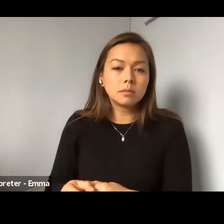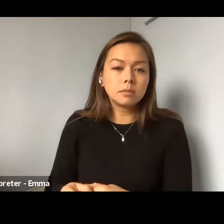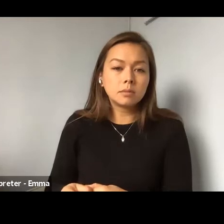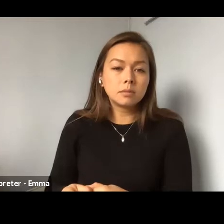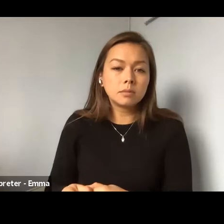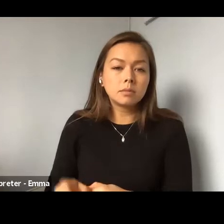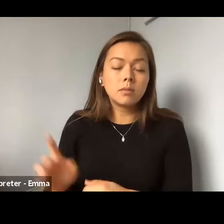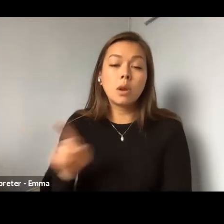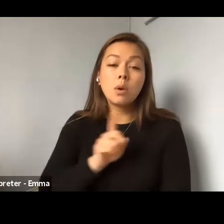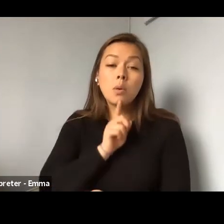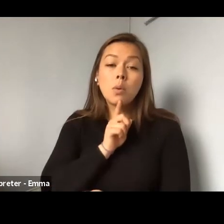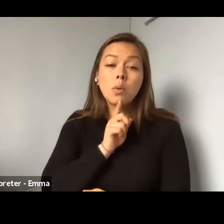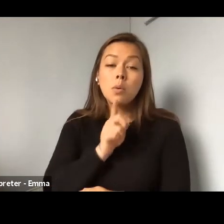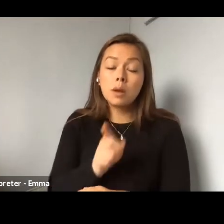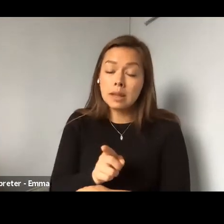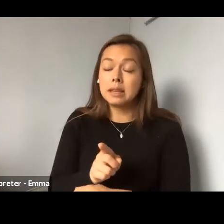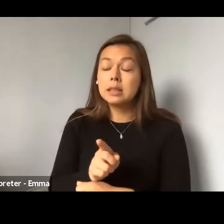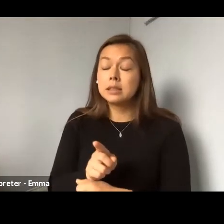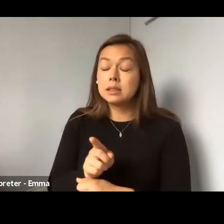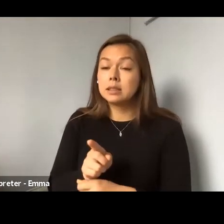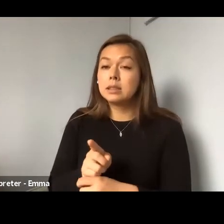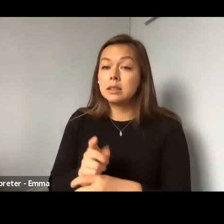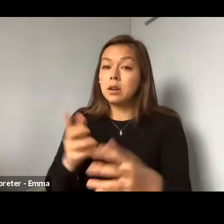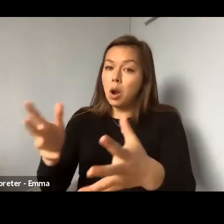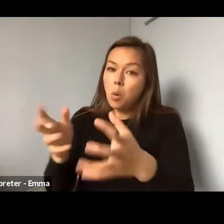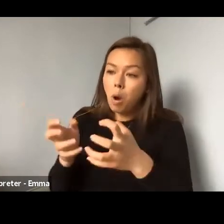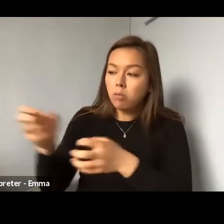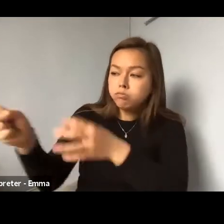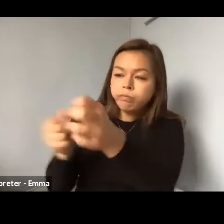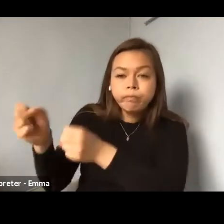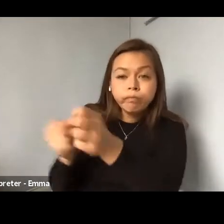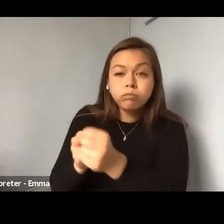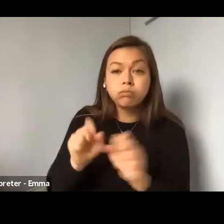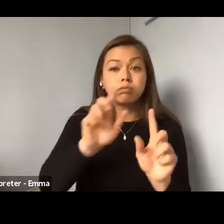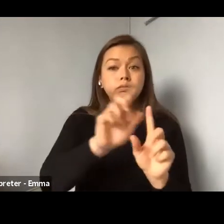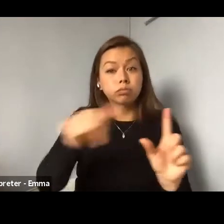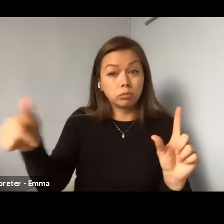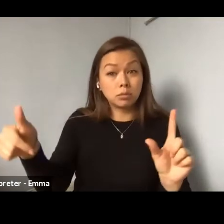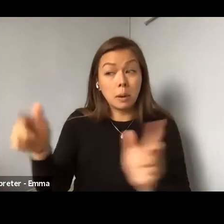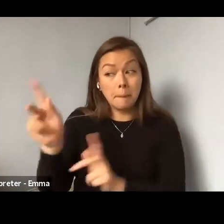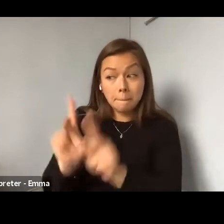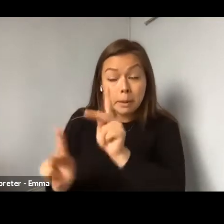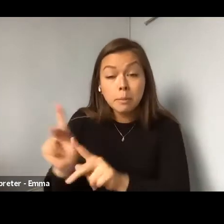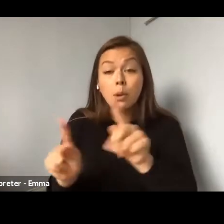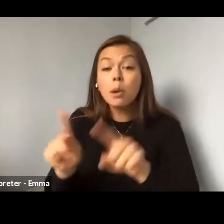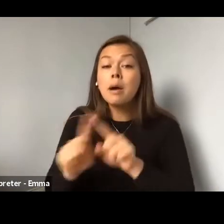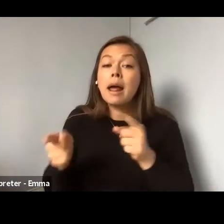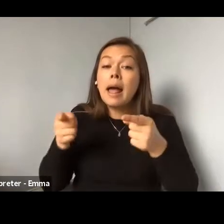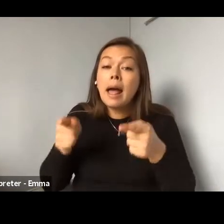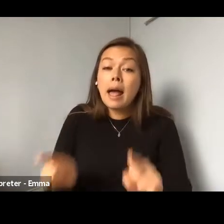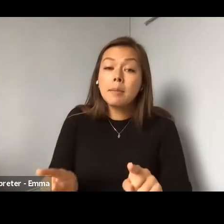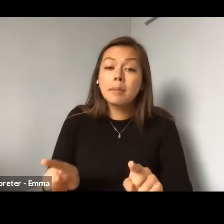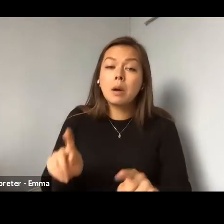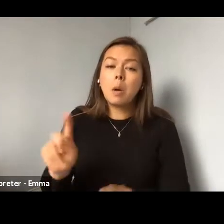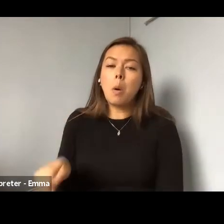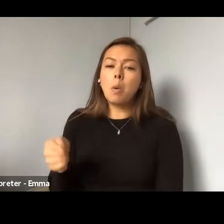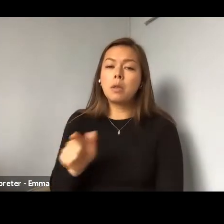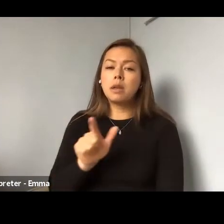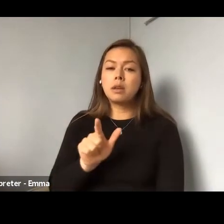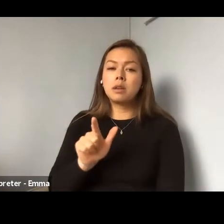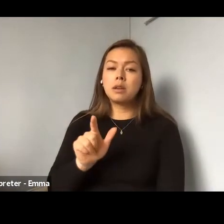harder to hire 2S LGBTQI people, or also that service providers need to make more of an effort to indicate that those people